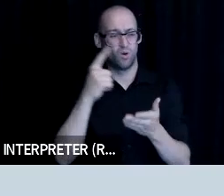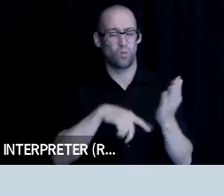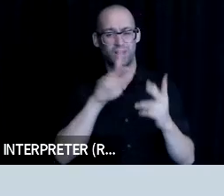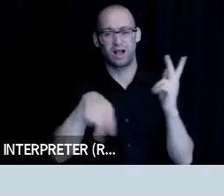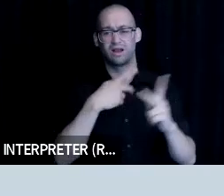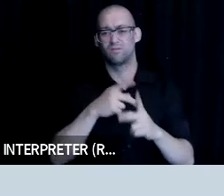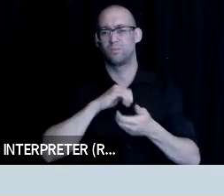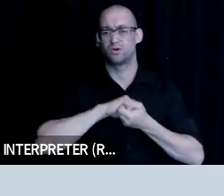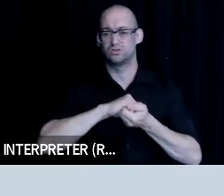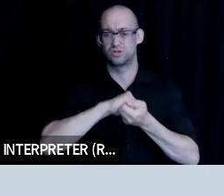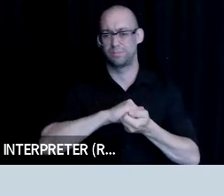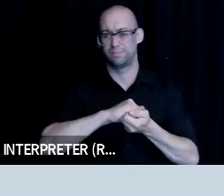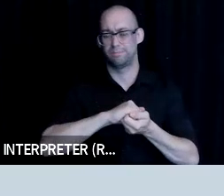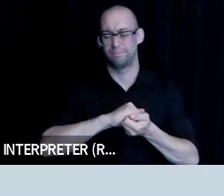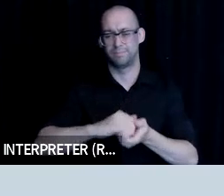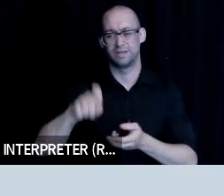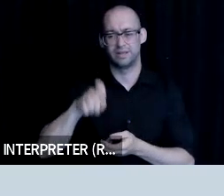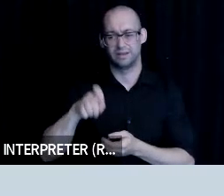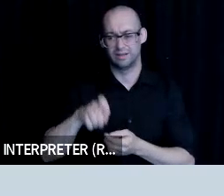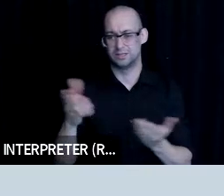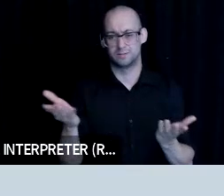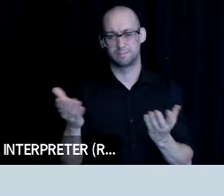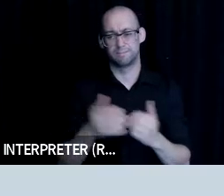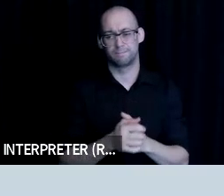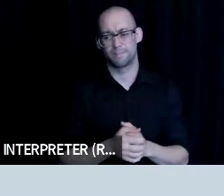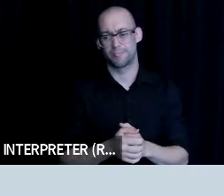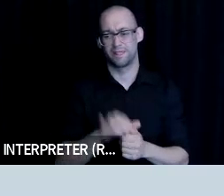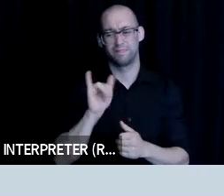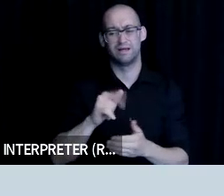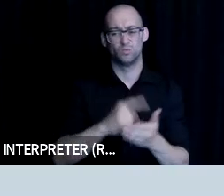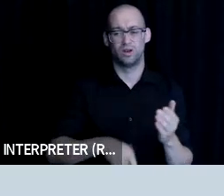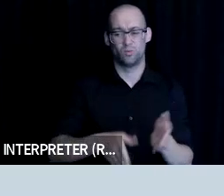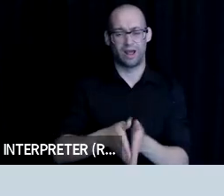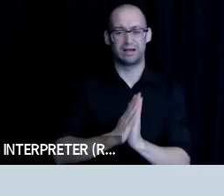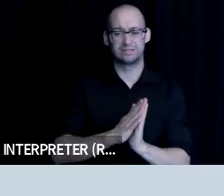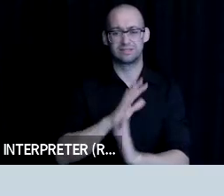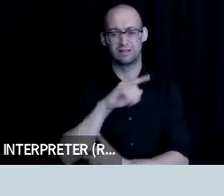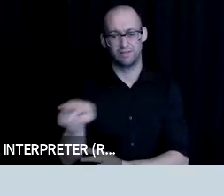partnerships are needed? So those are what we asked our speakers to